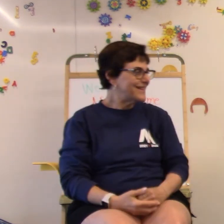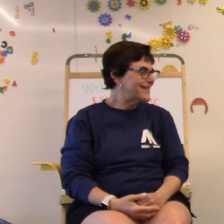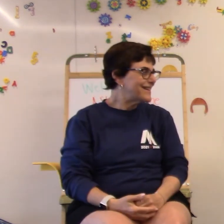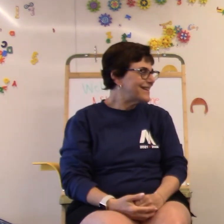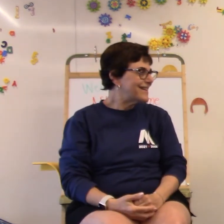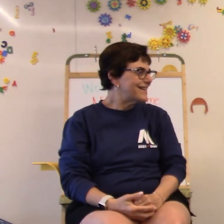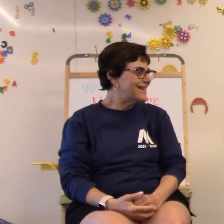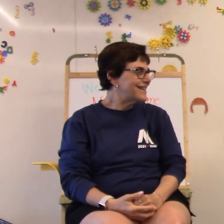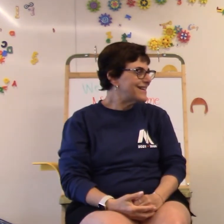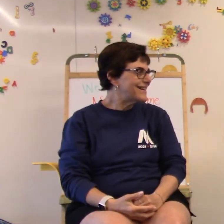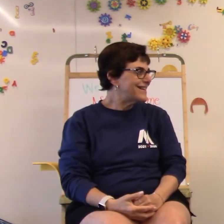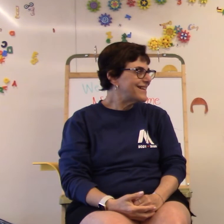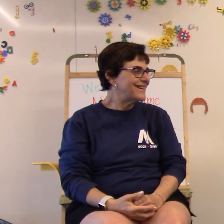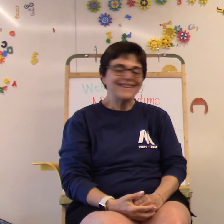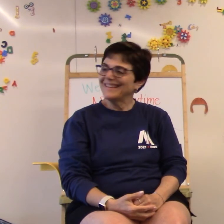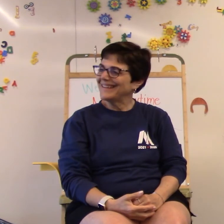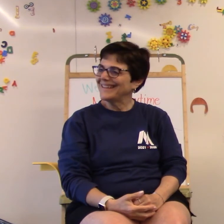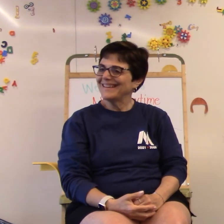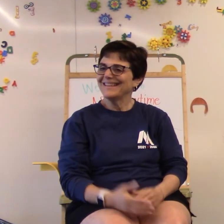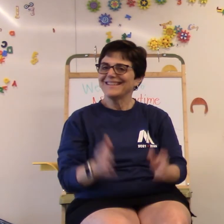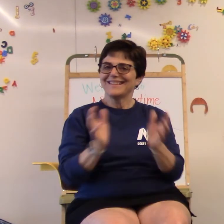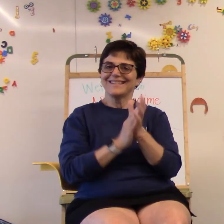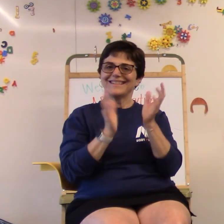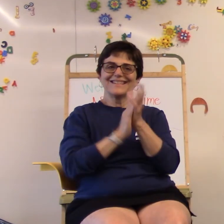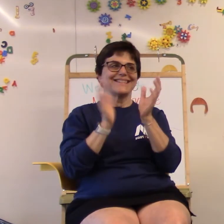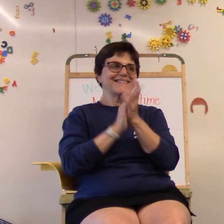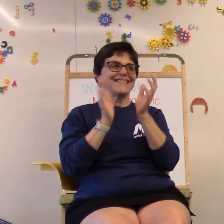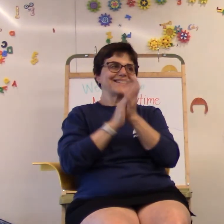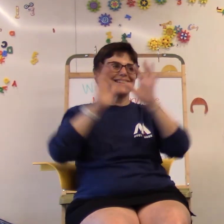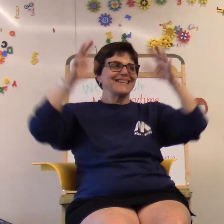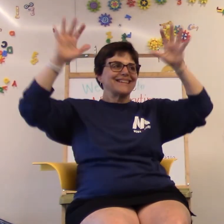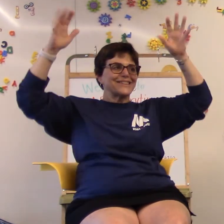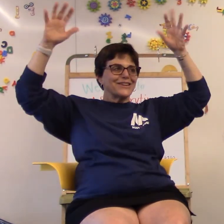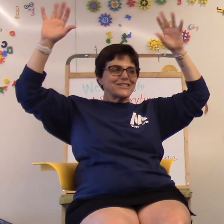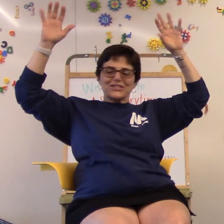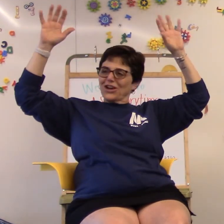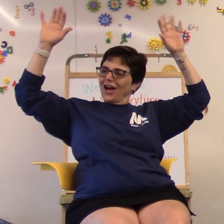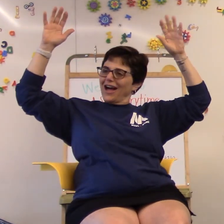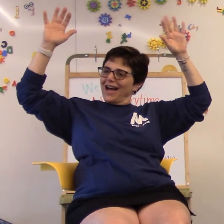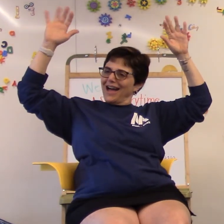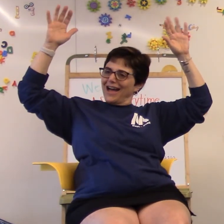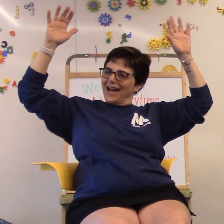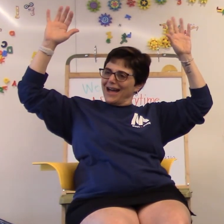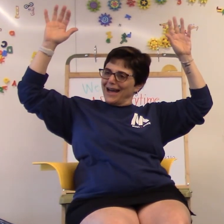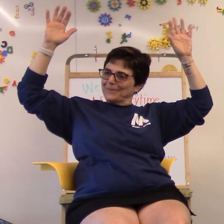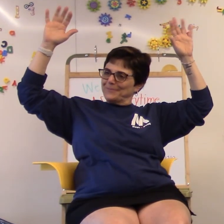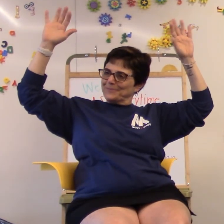That is the end. Good job.